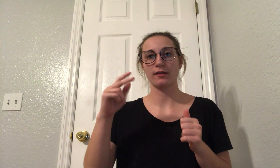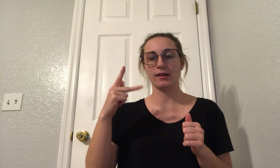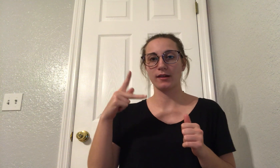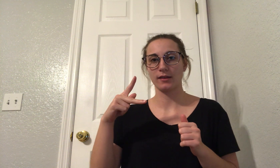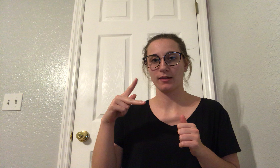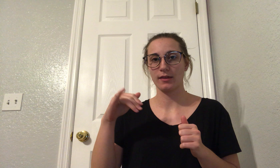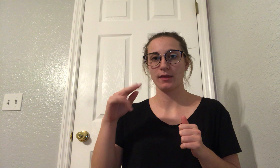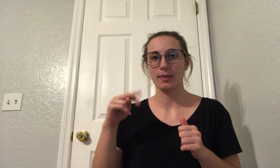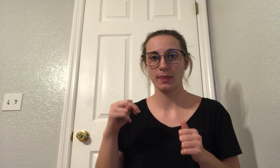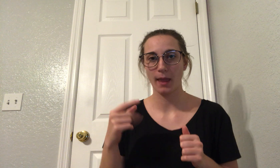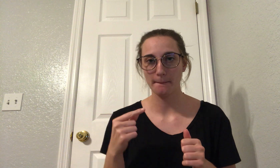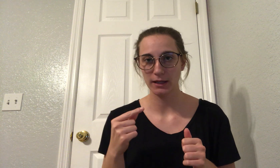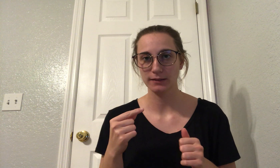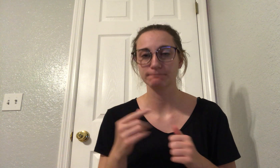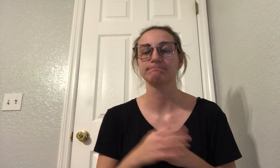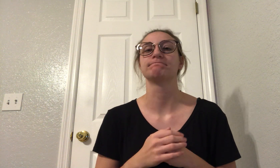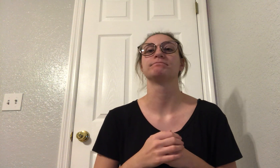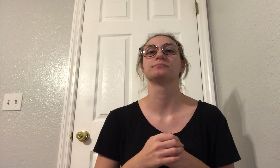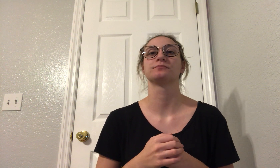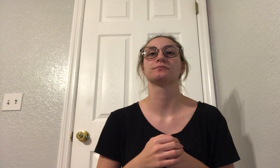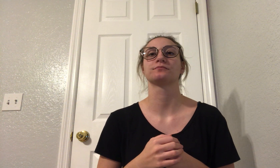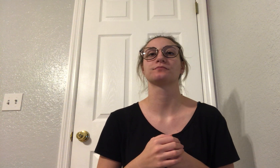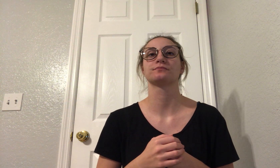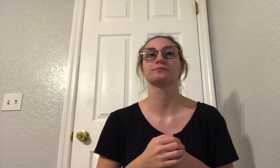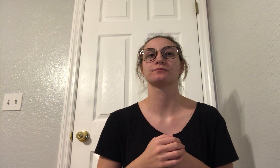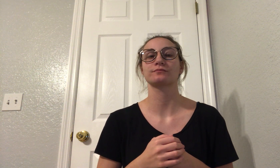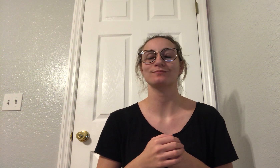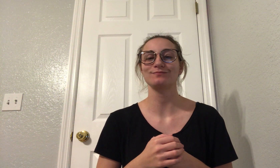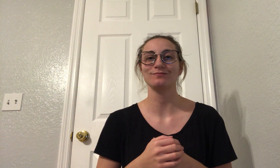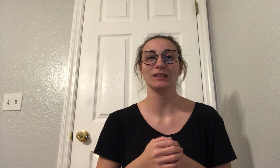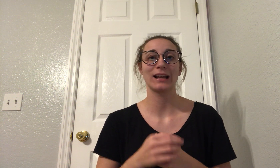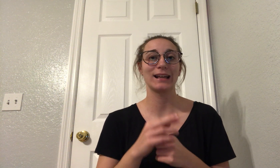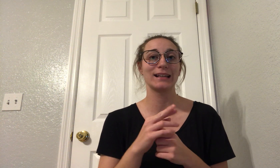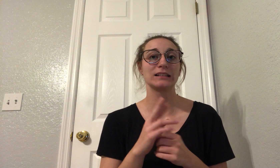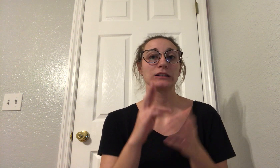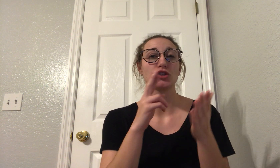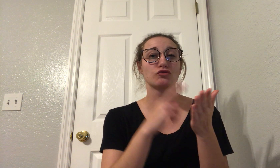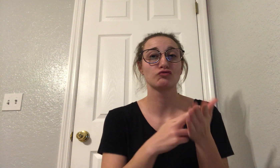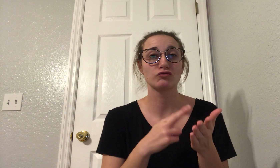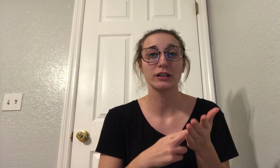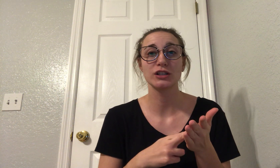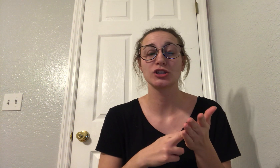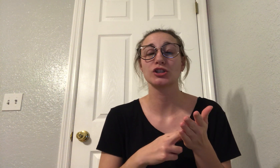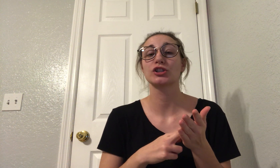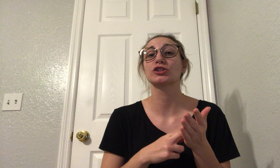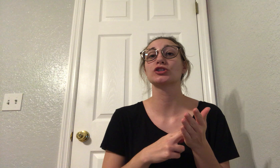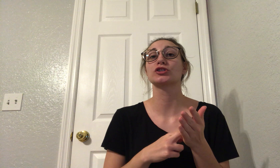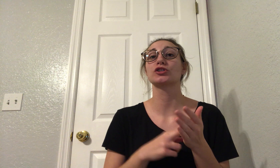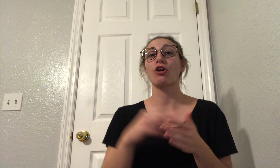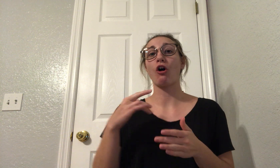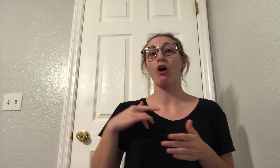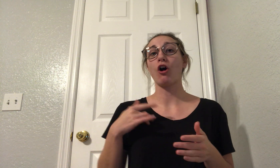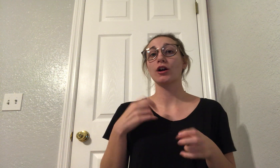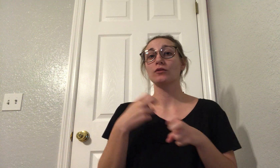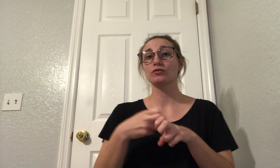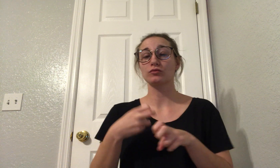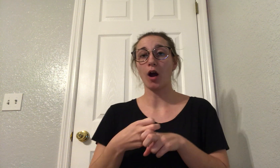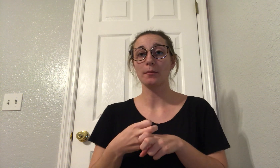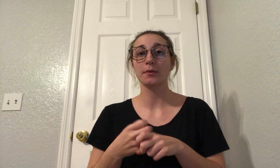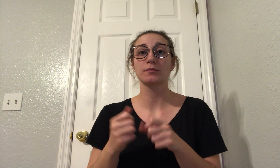of cardiovascular disease recorded and reported their nap frequency and daily nap duration over a week, and then they were followed up for a